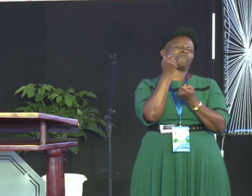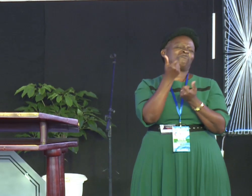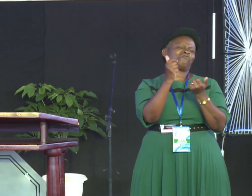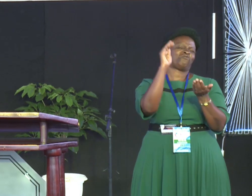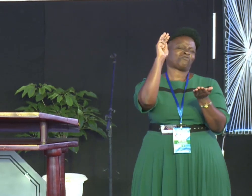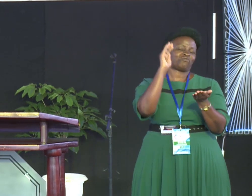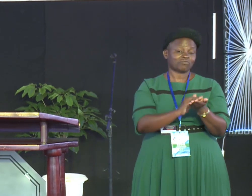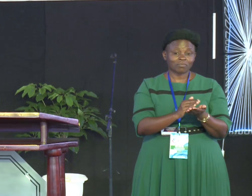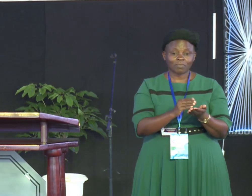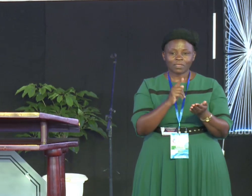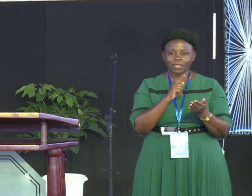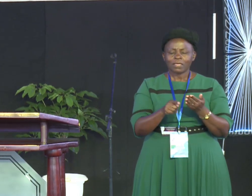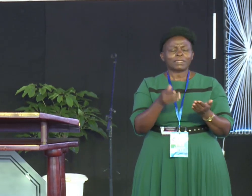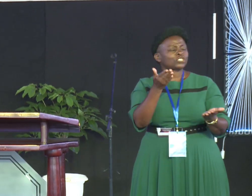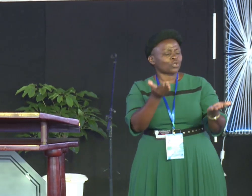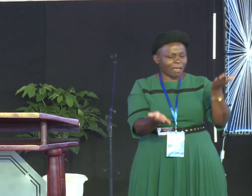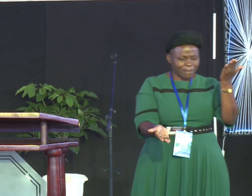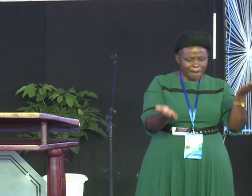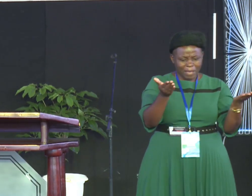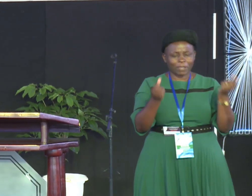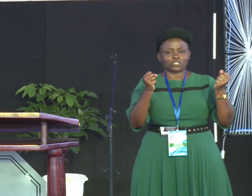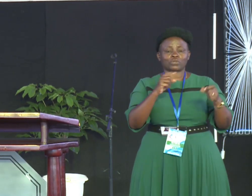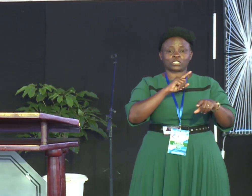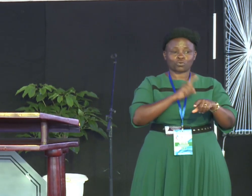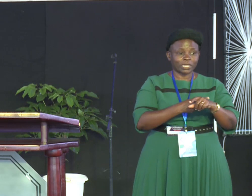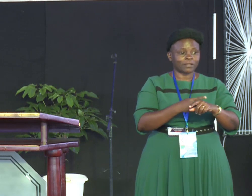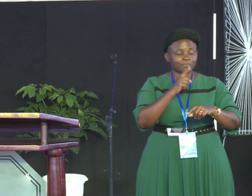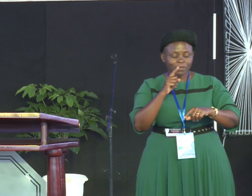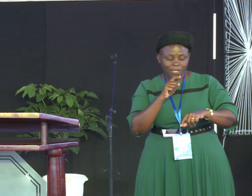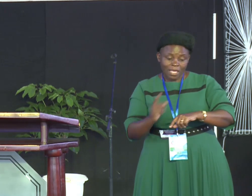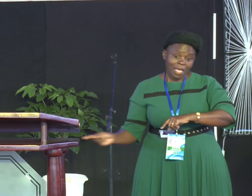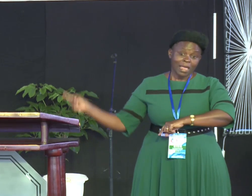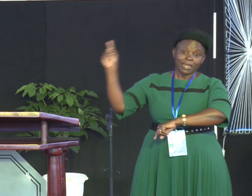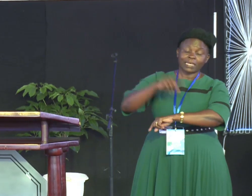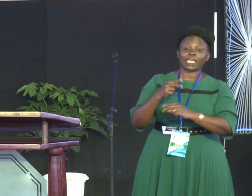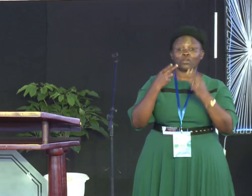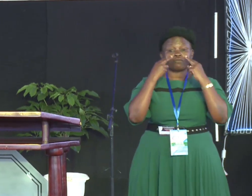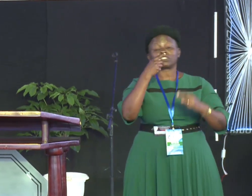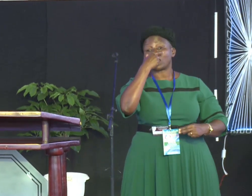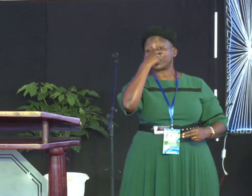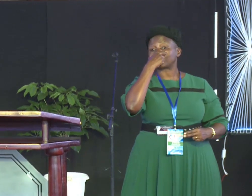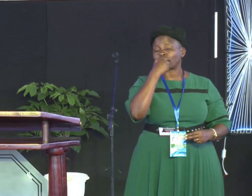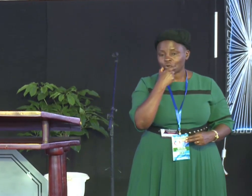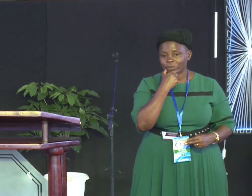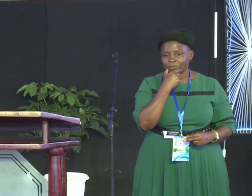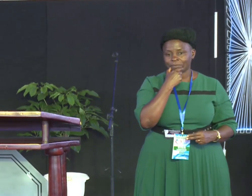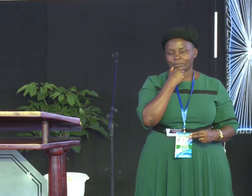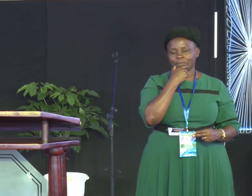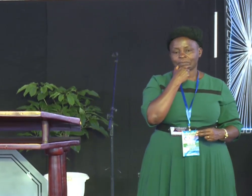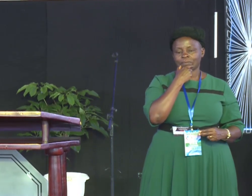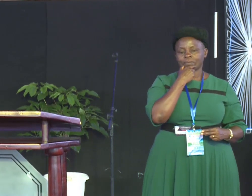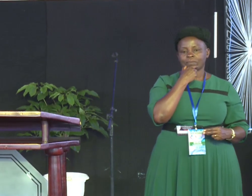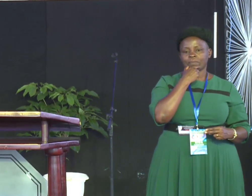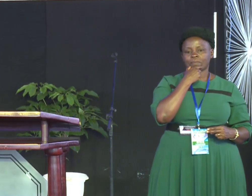is small. When do you measure your strength? When the day of sorrow has come.